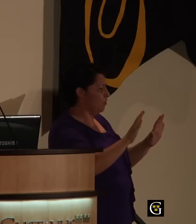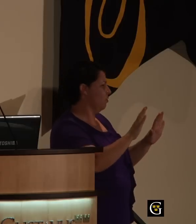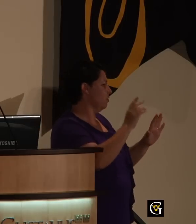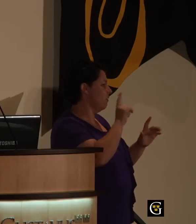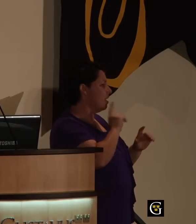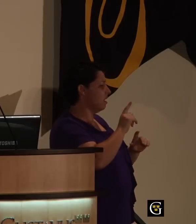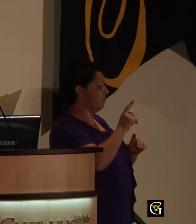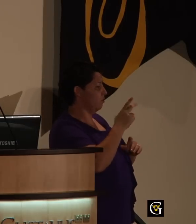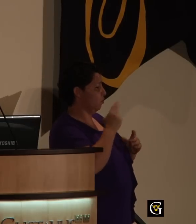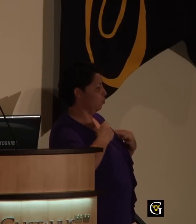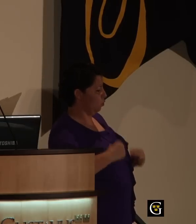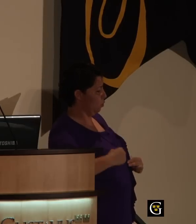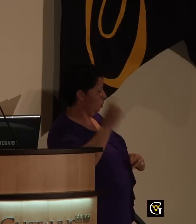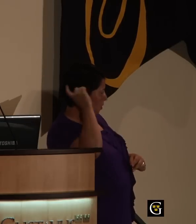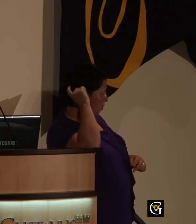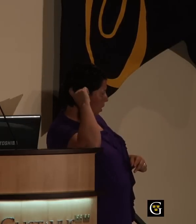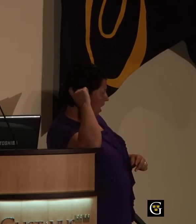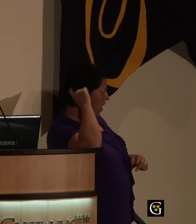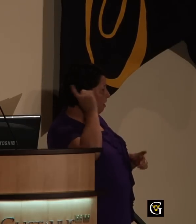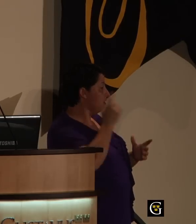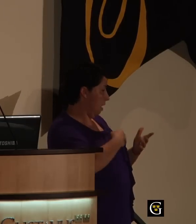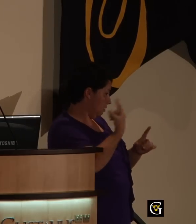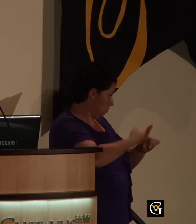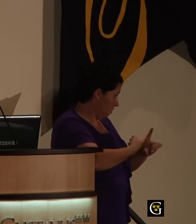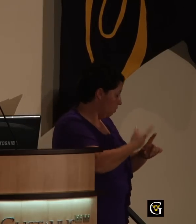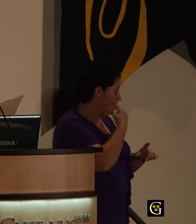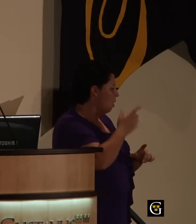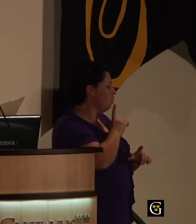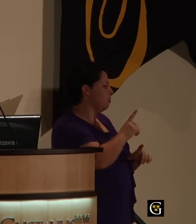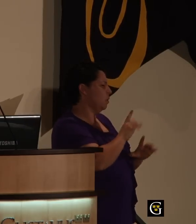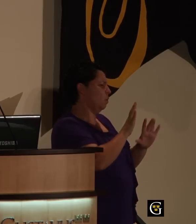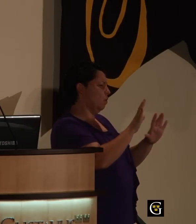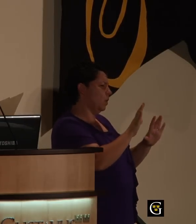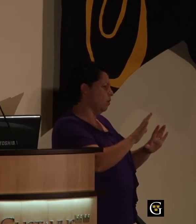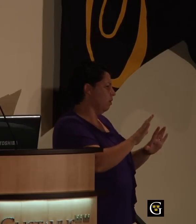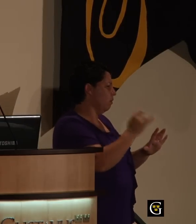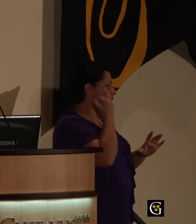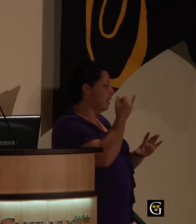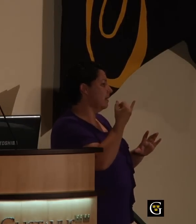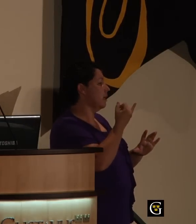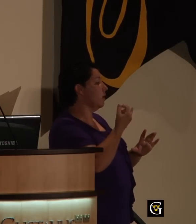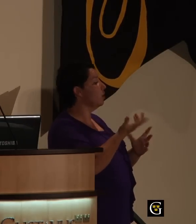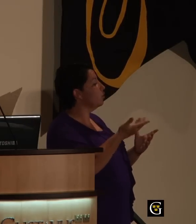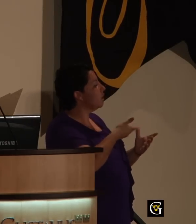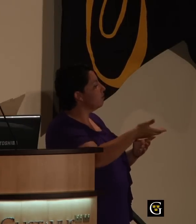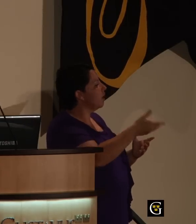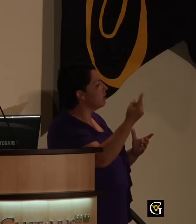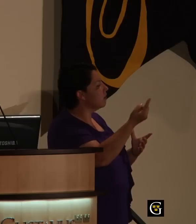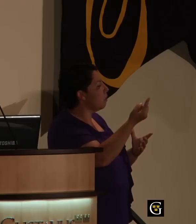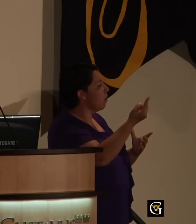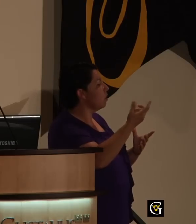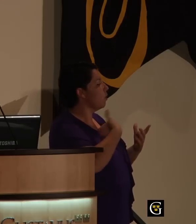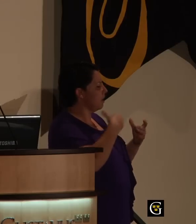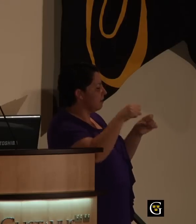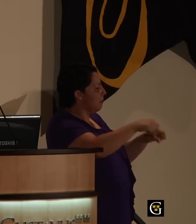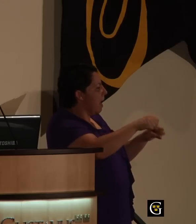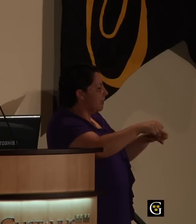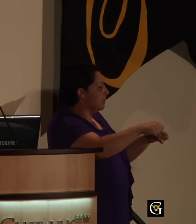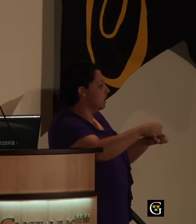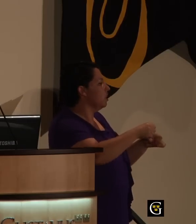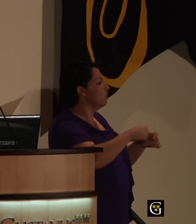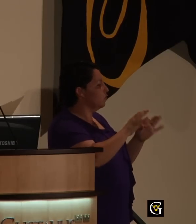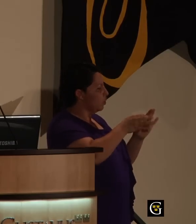exciting to invite someone to our community beforehand who has the capacity to interpret brain science within a